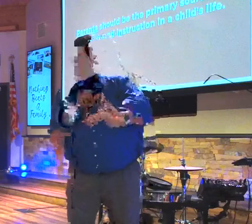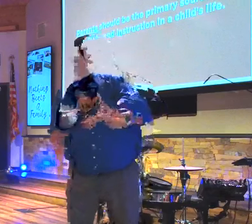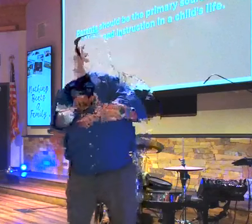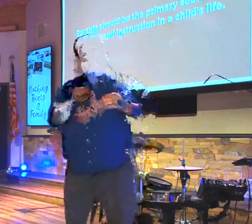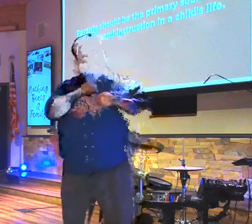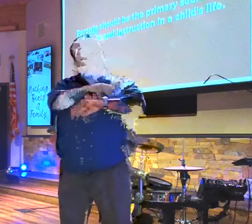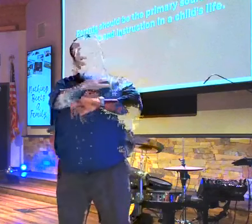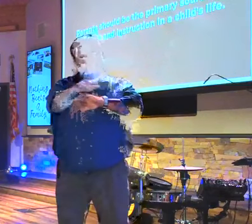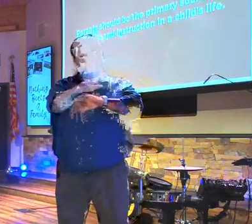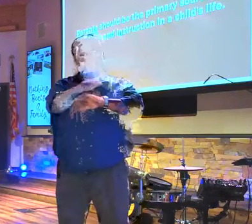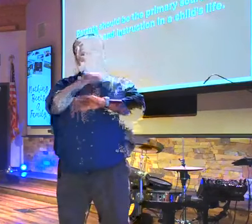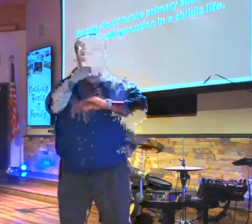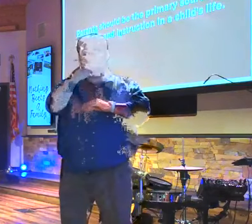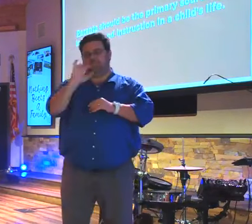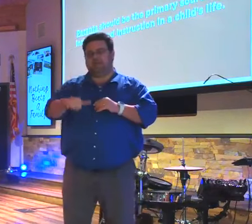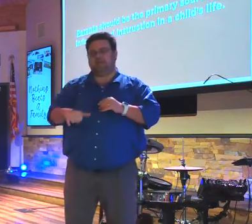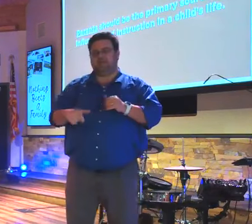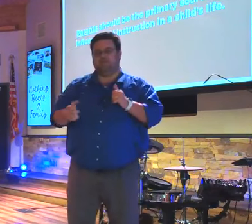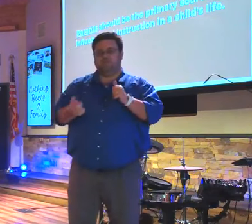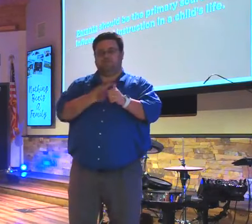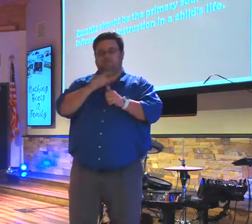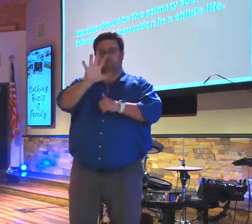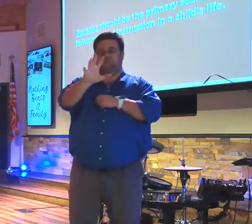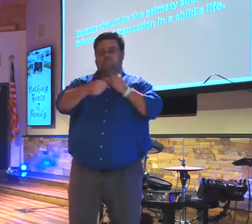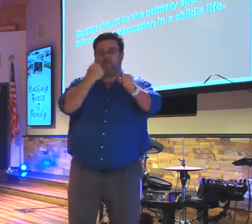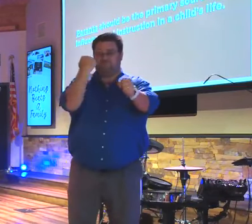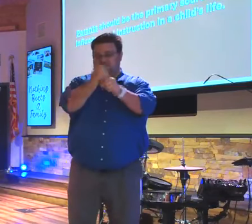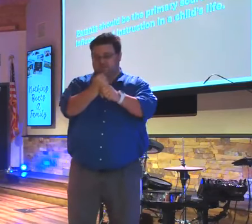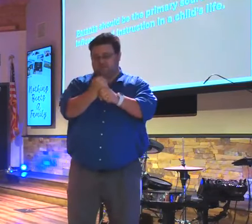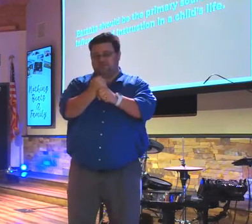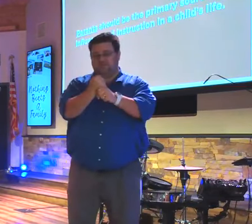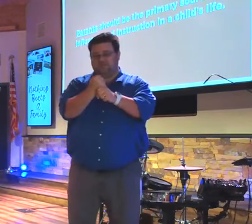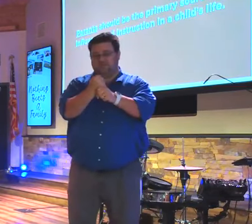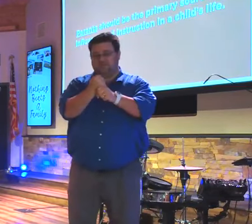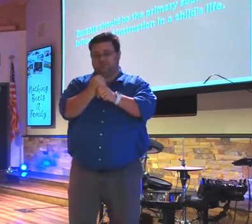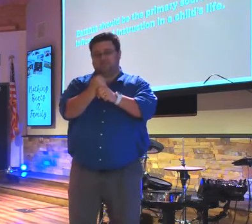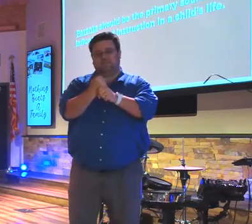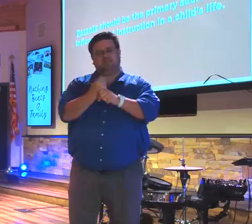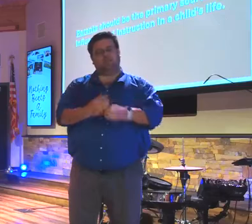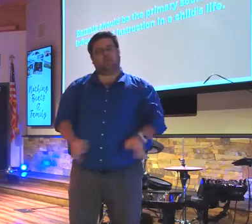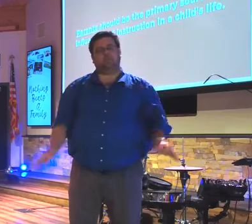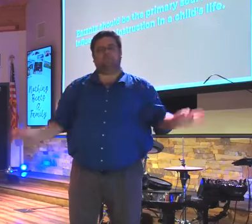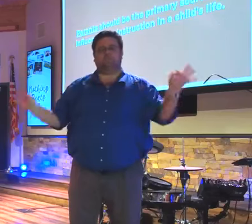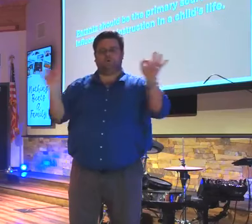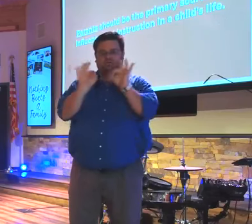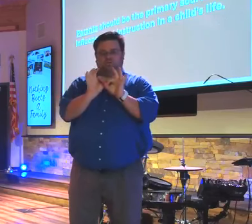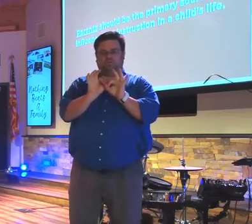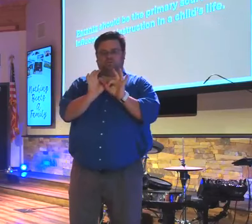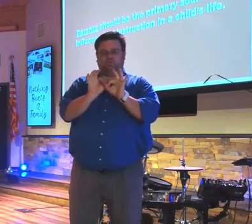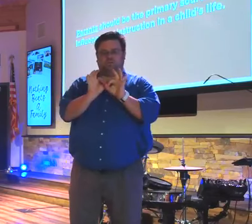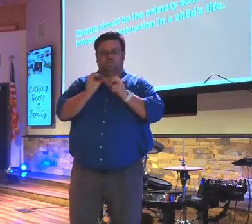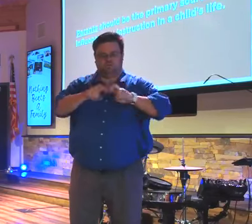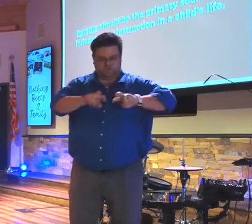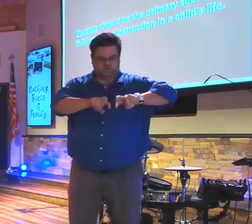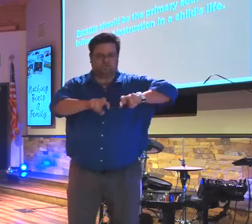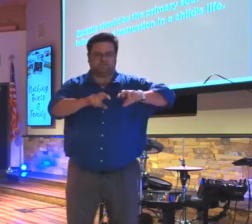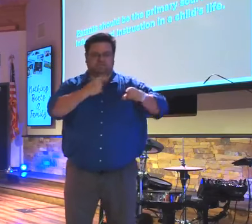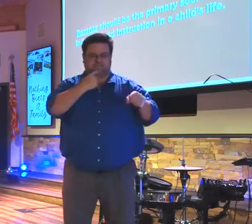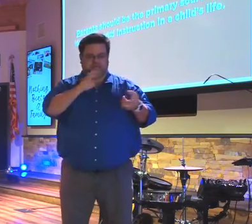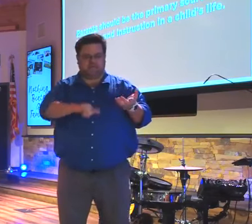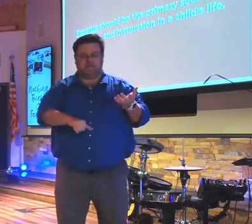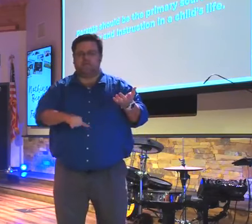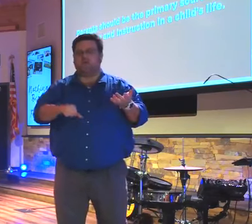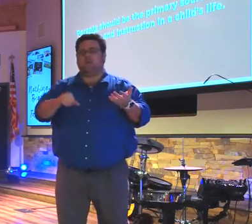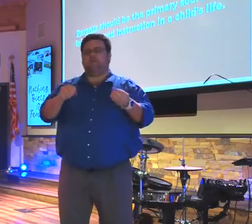You know what they say? They say the first 5 years of a kid's life is crucial. Barnum Research said this: